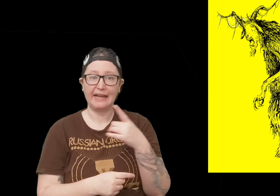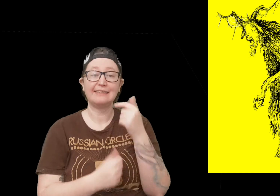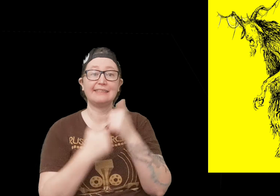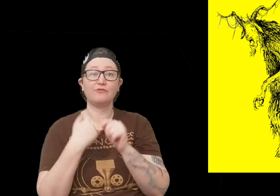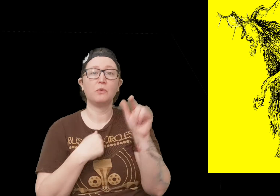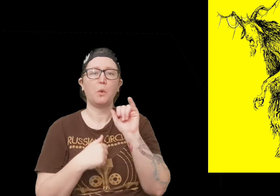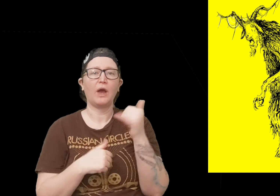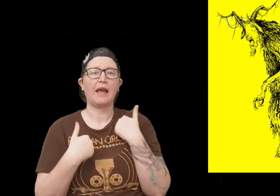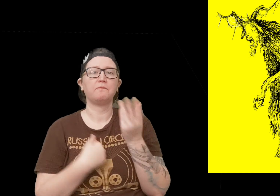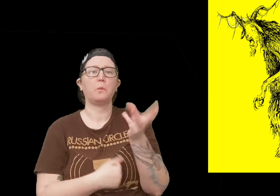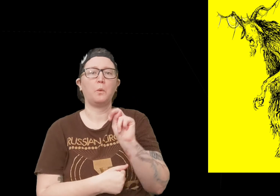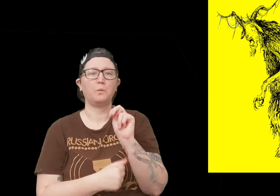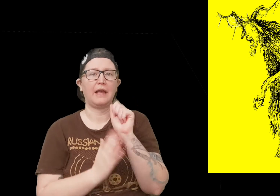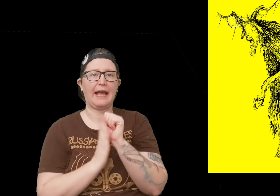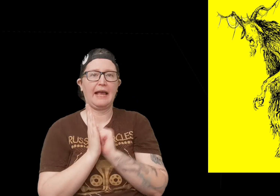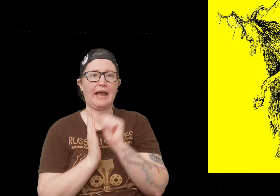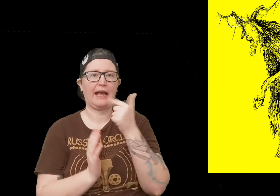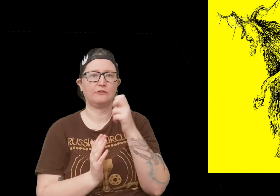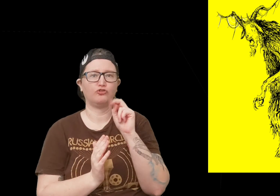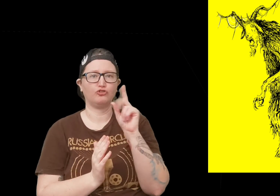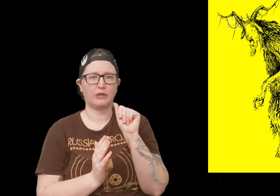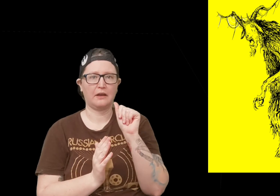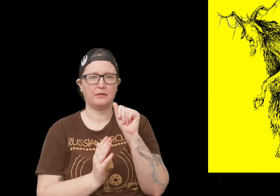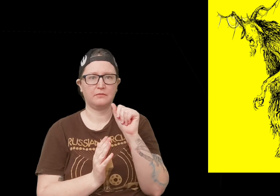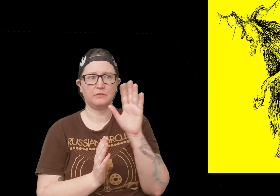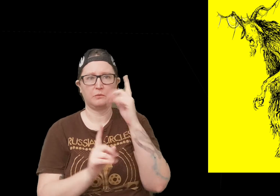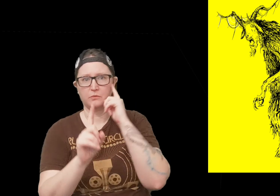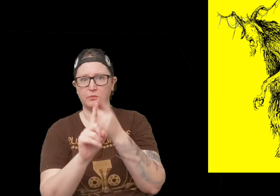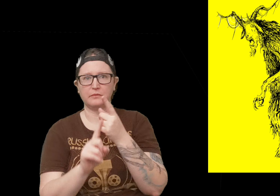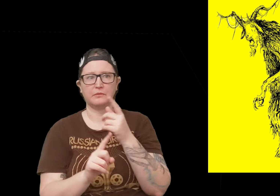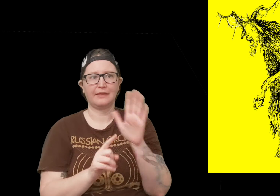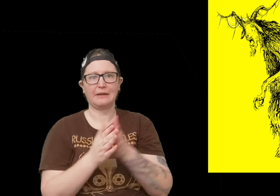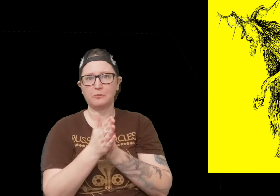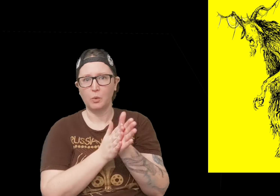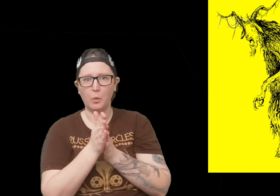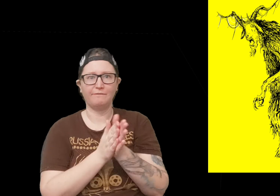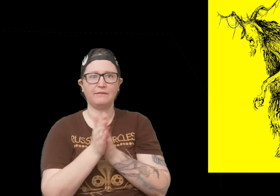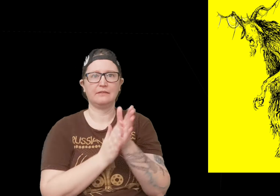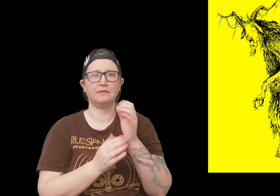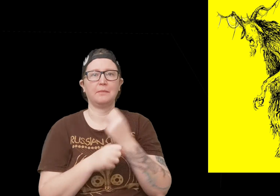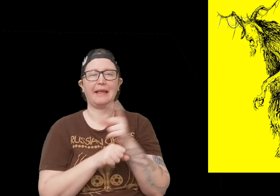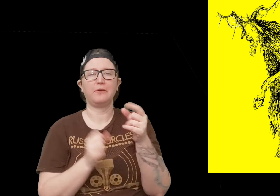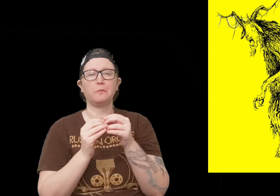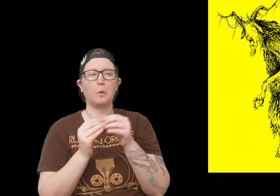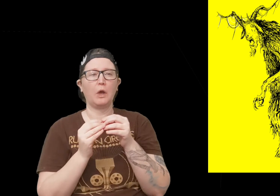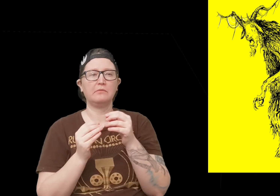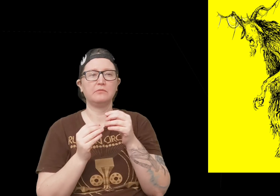But one thing that I like is each one also has its own agenda. So a specific motivation.